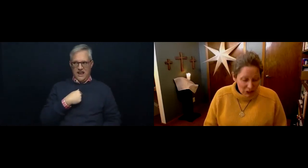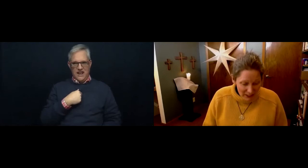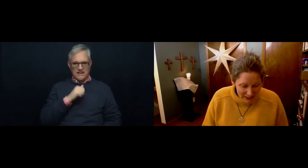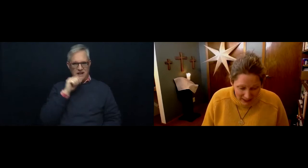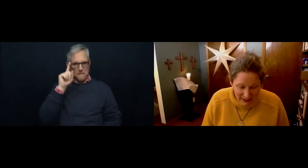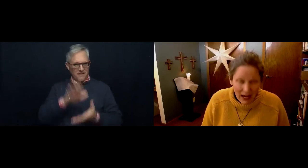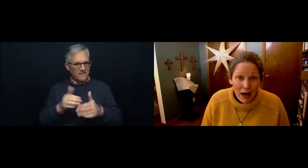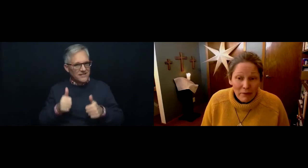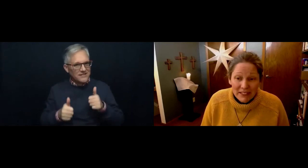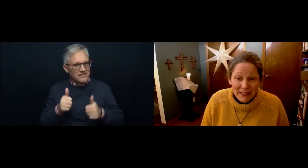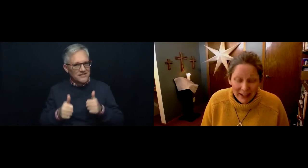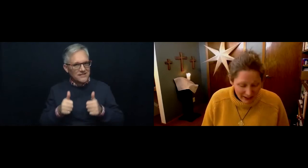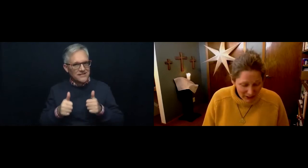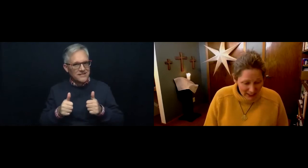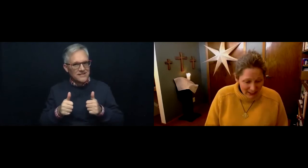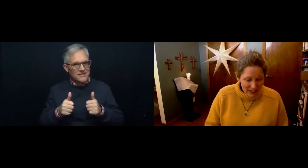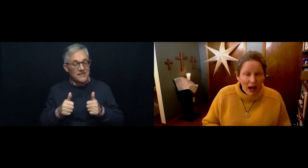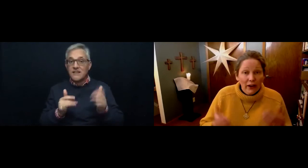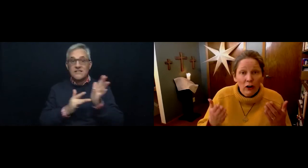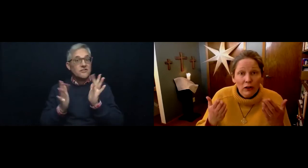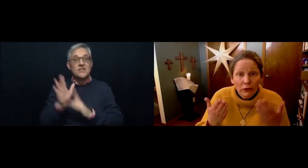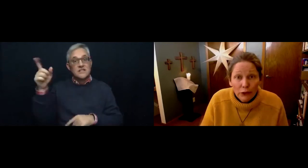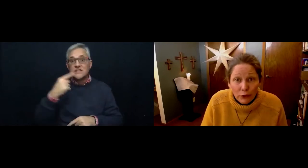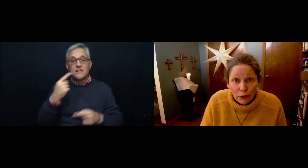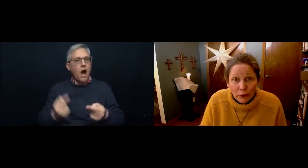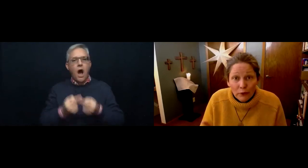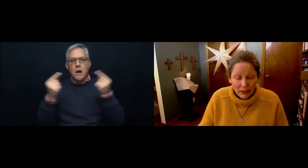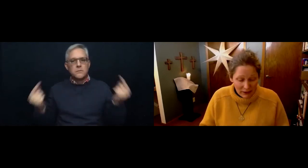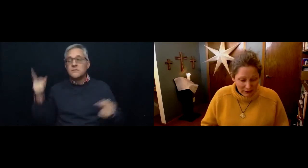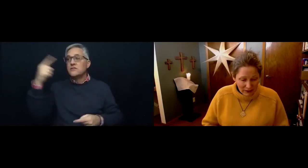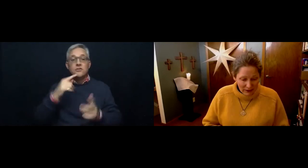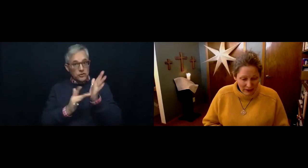But Jesus says the opposite thing. Jesus says, I call you.